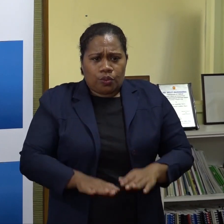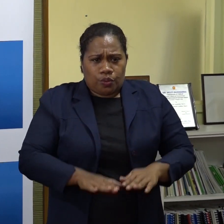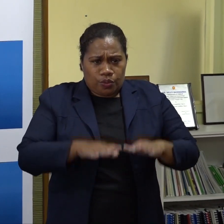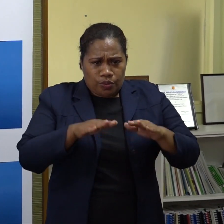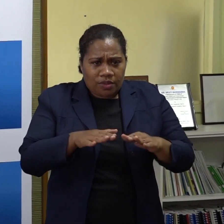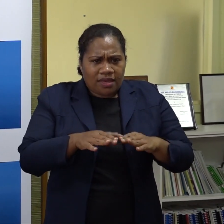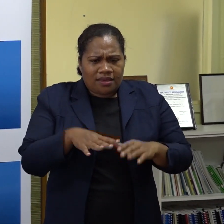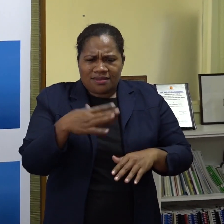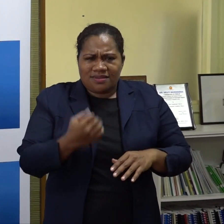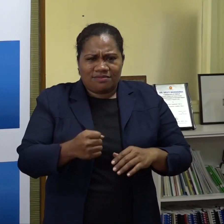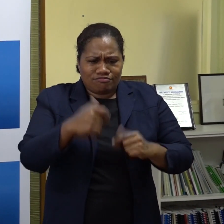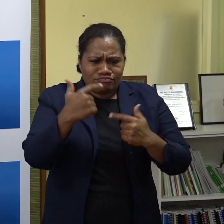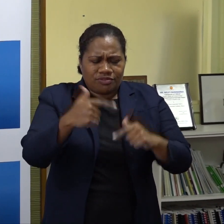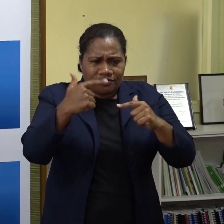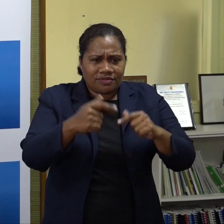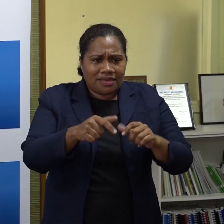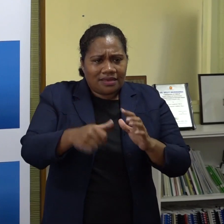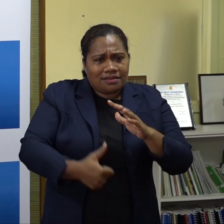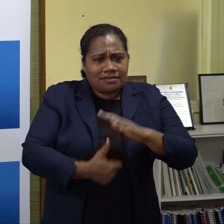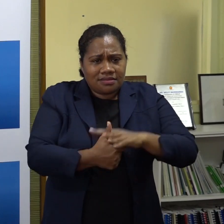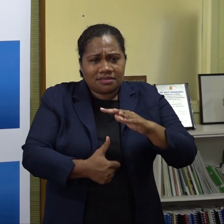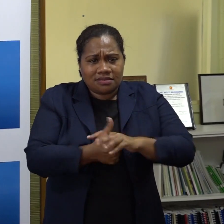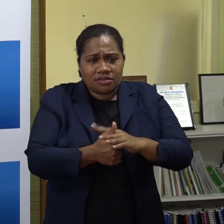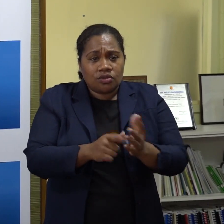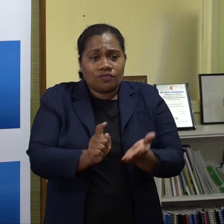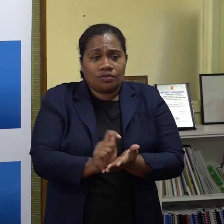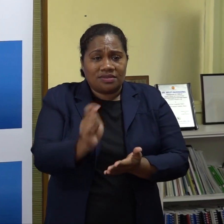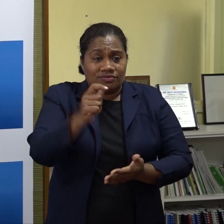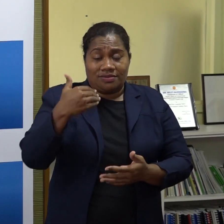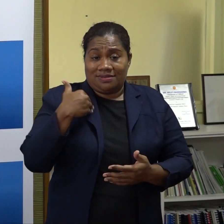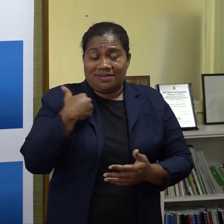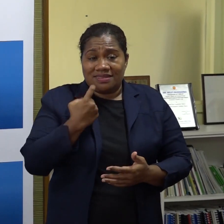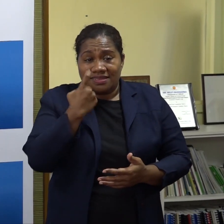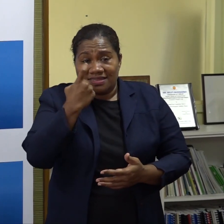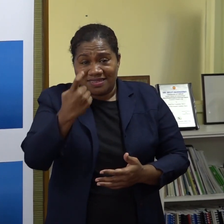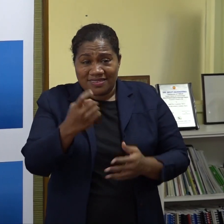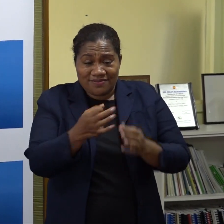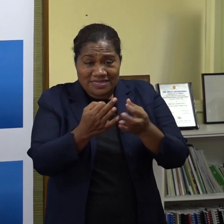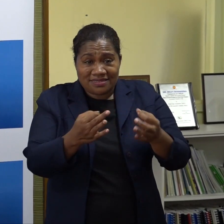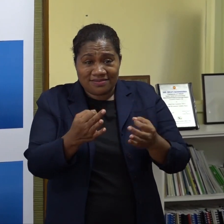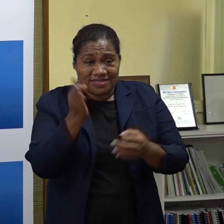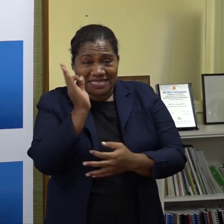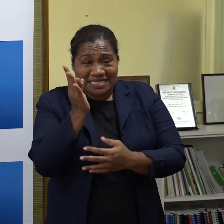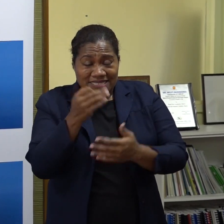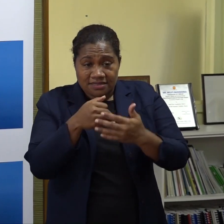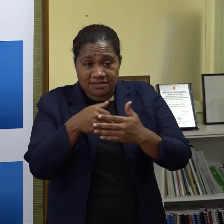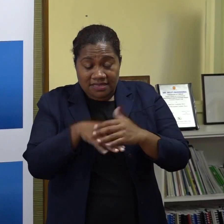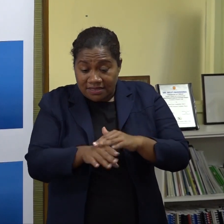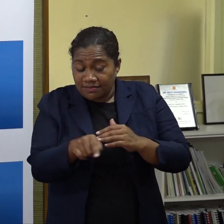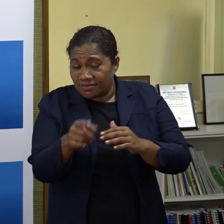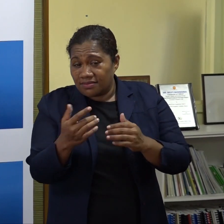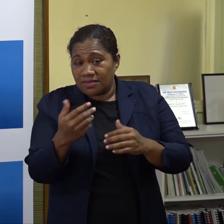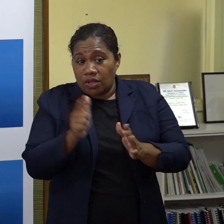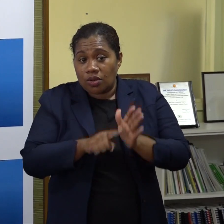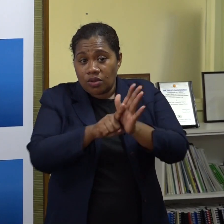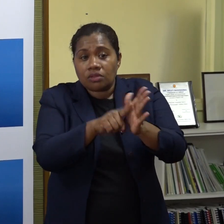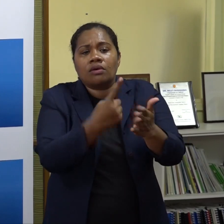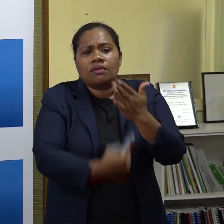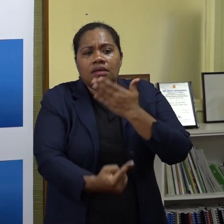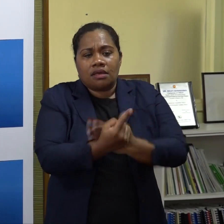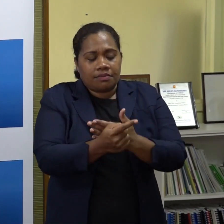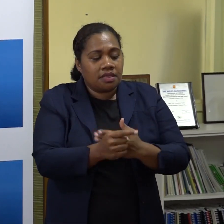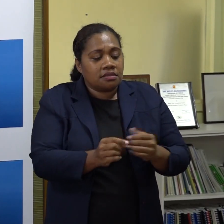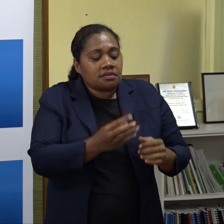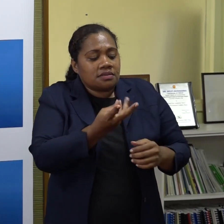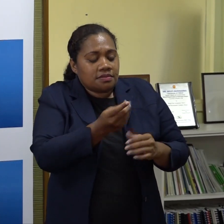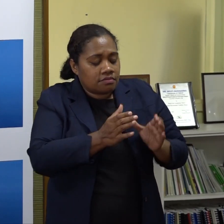limited access to tertiary healthcare facilities in Lautoka, have decided to deploy a FEMAT clinical